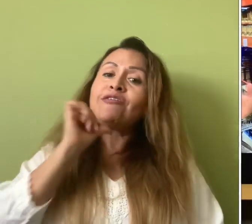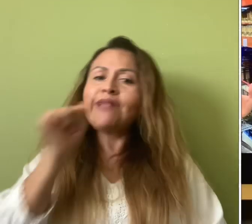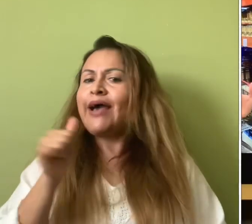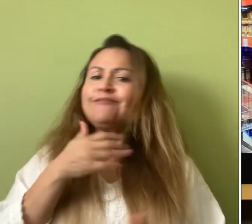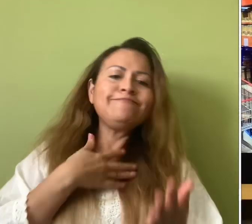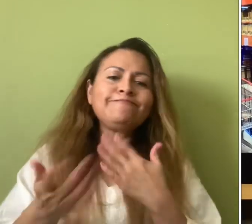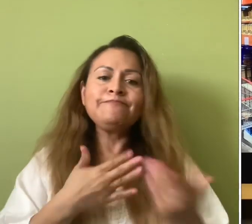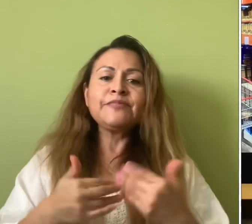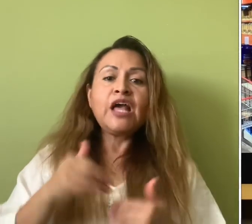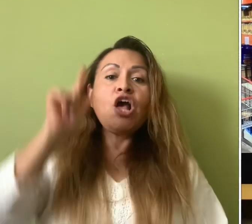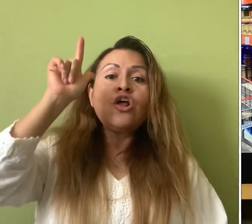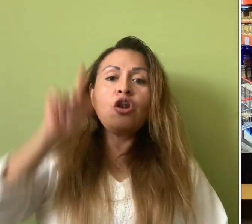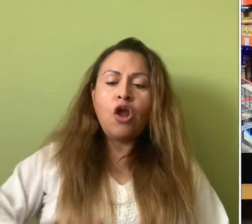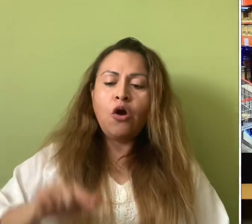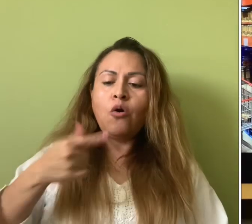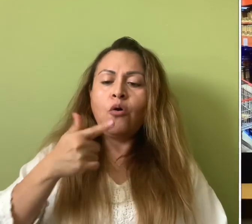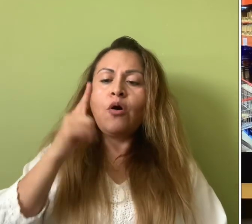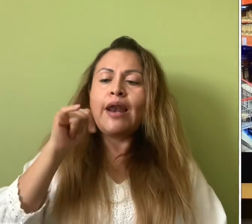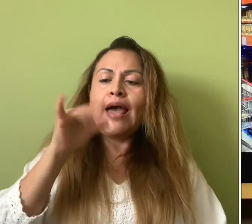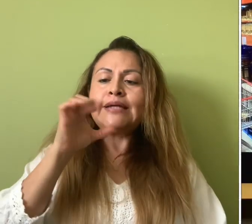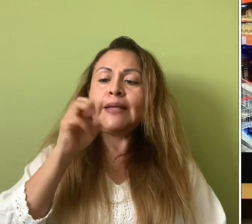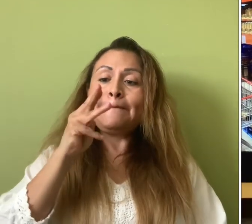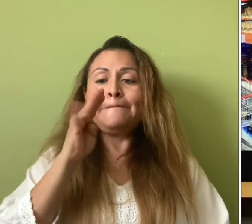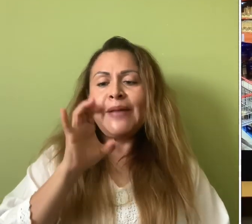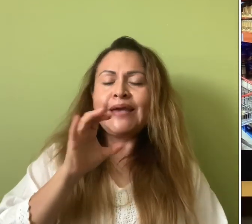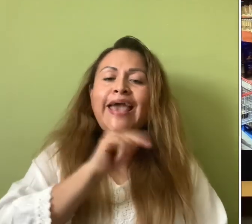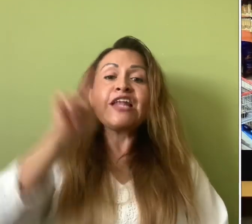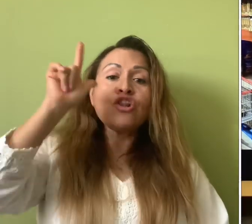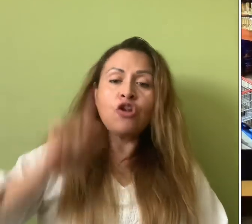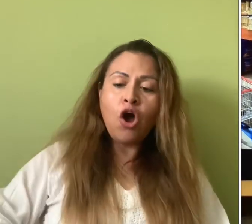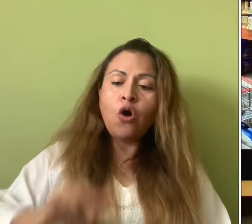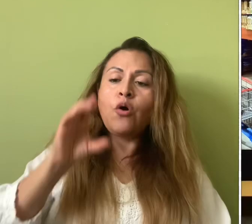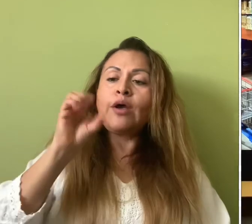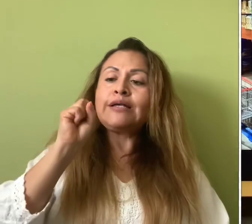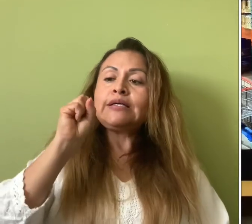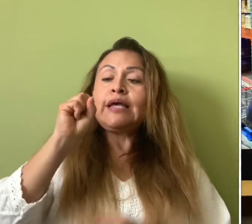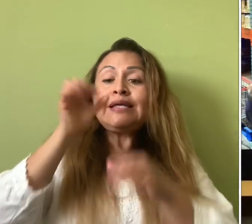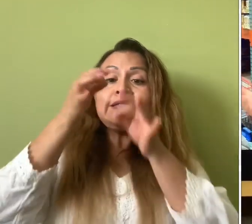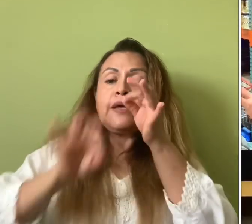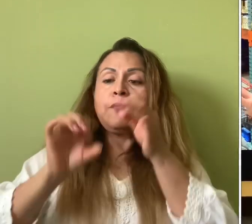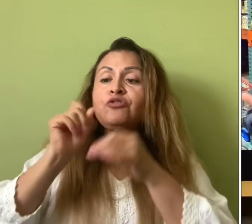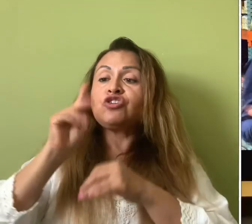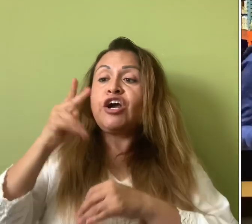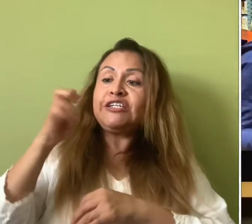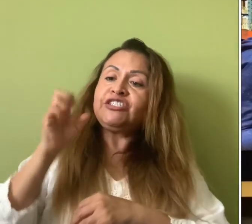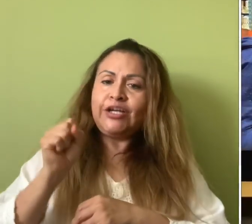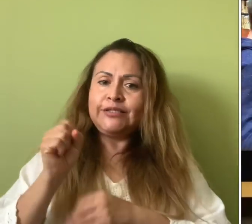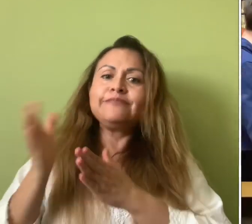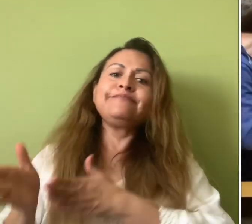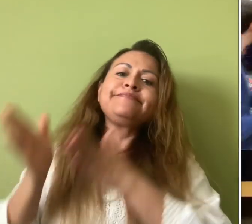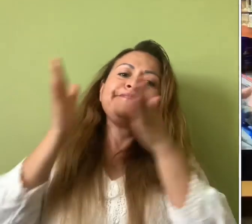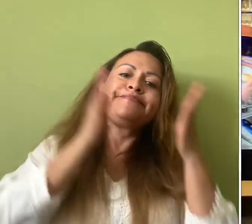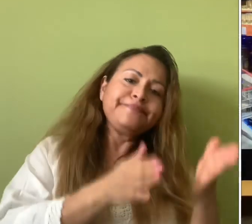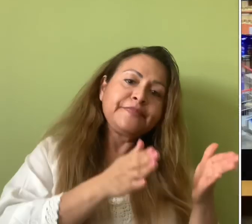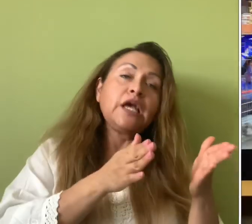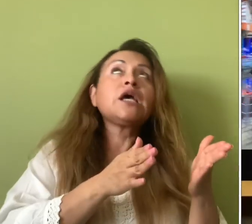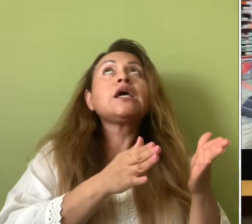these are low on the glycemic index. These are low on simple starches. The thing is, when you start looking at pancake mixes like